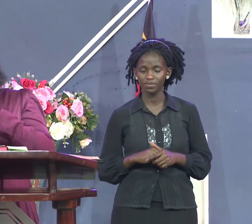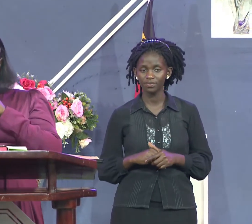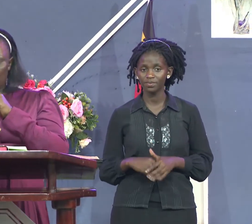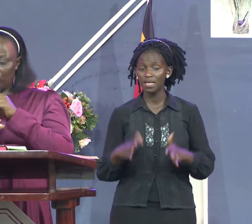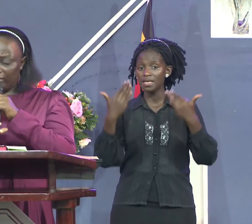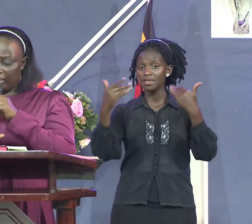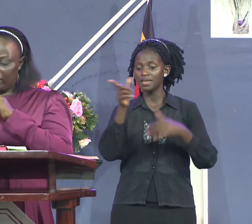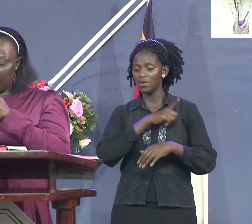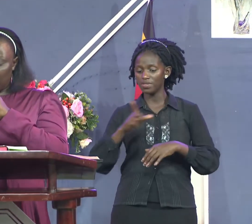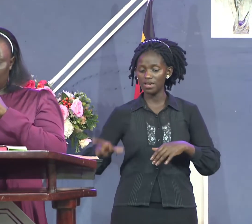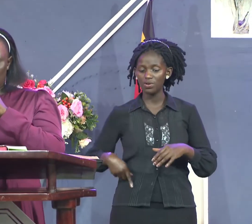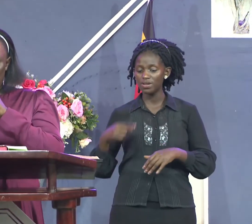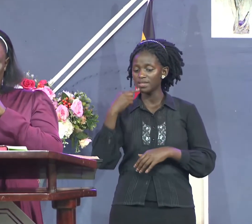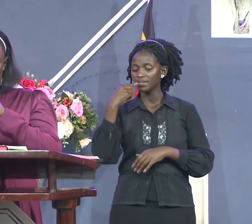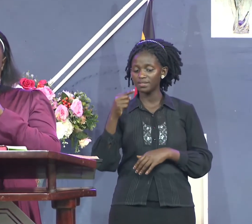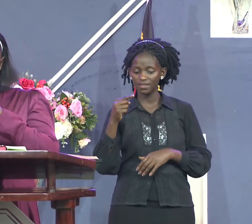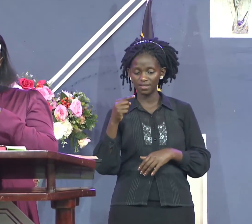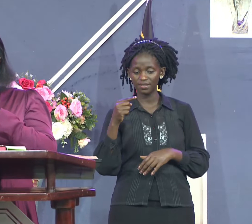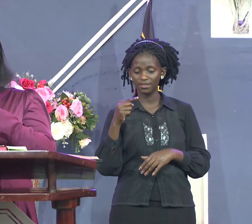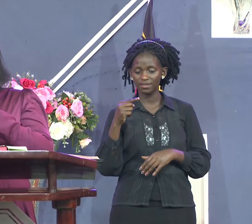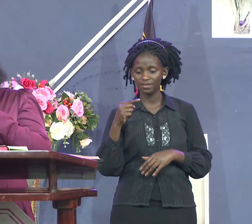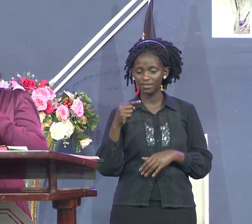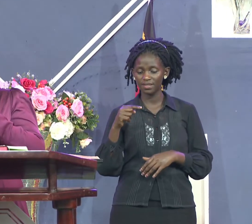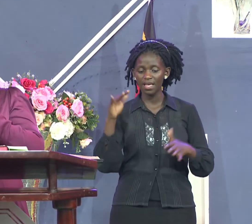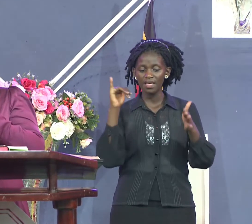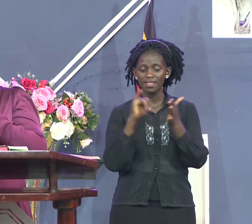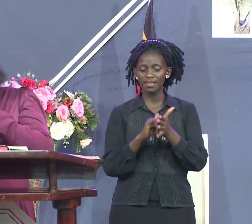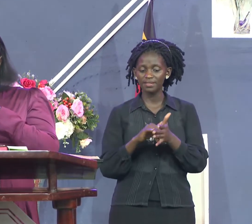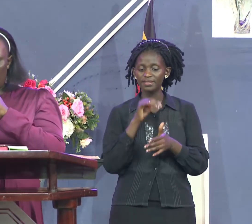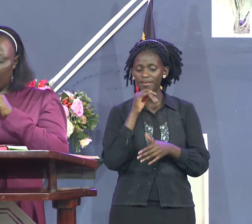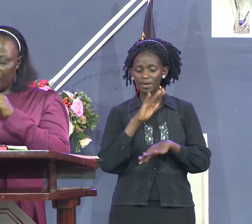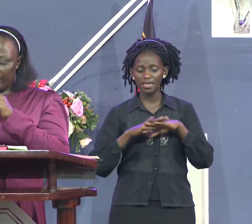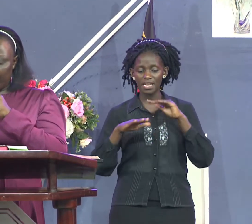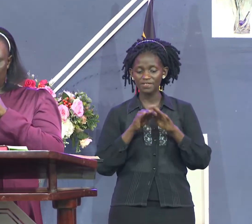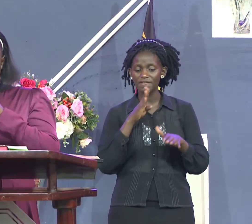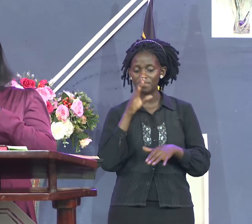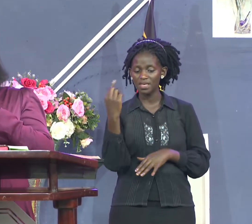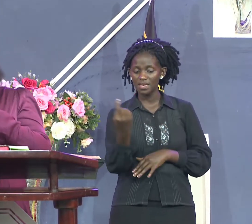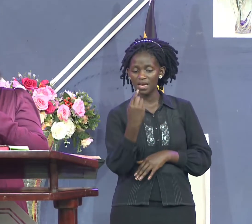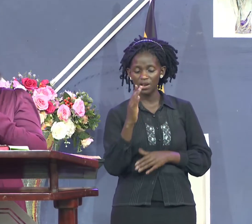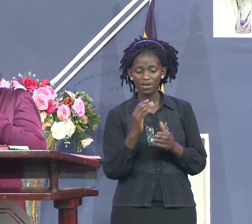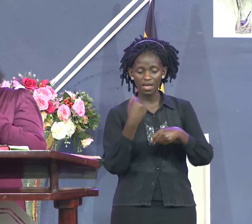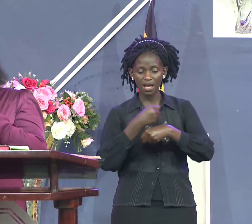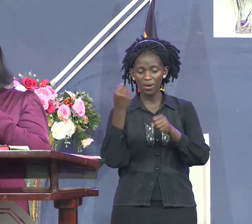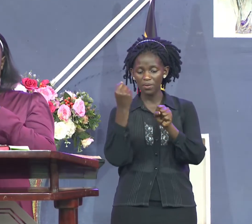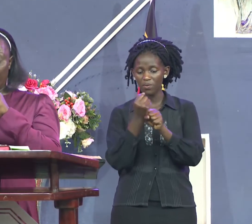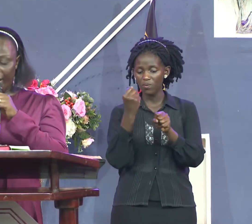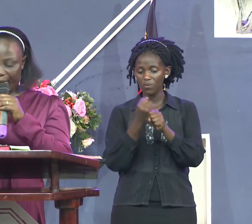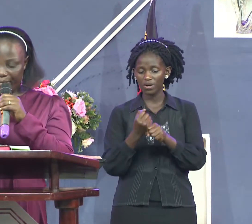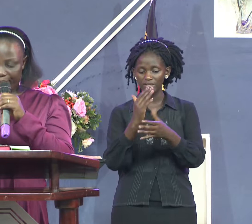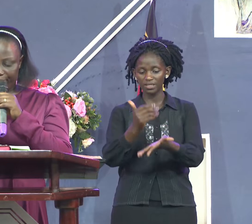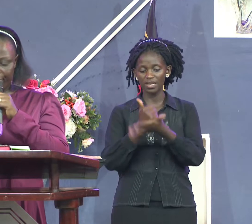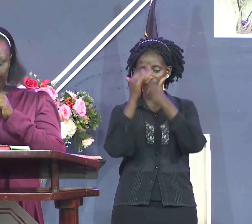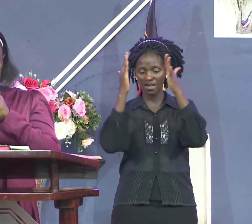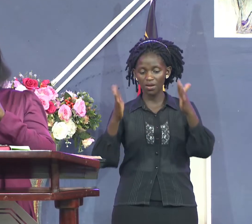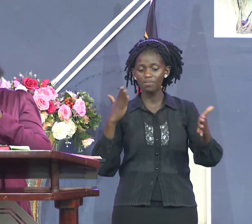then the Lord God said, it is not good that a man should be alone. I'll make him a helper fit for